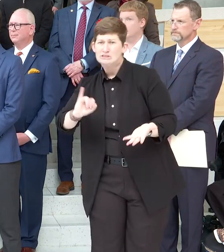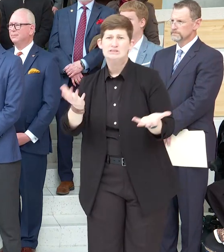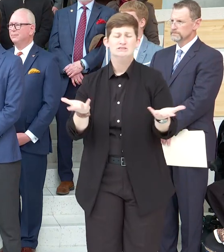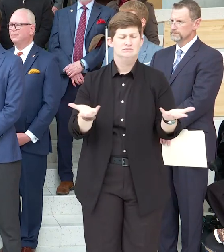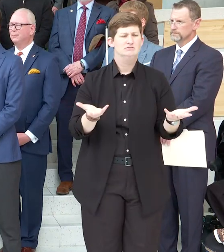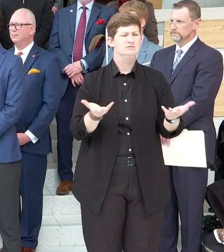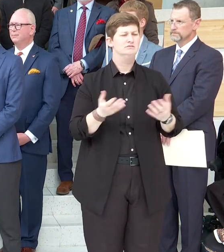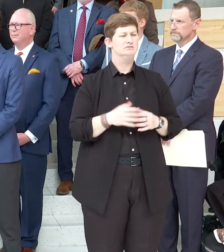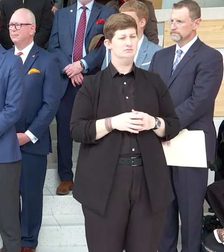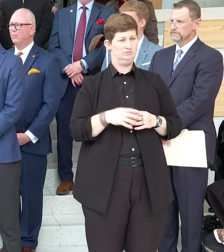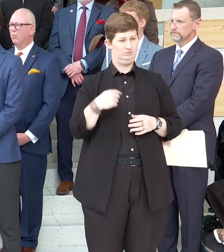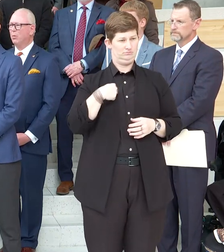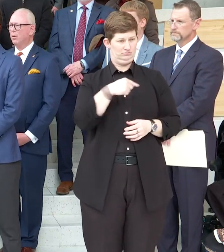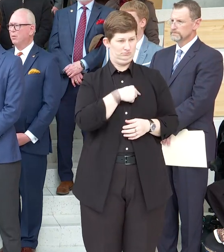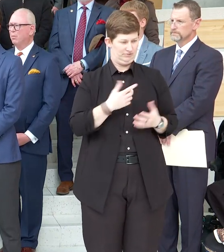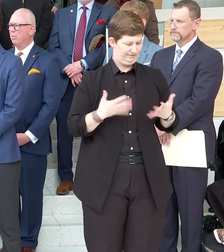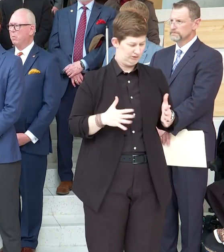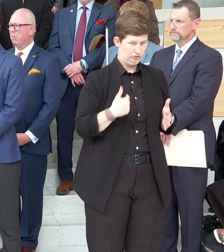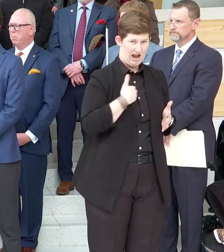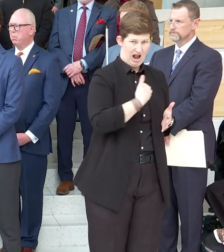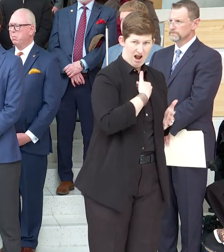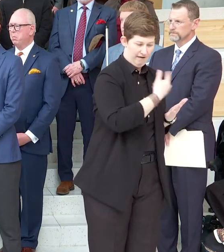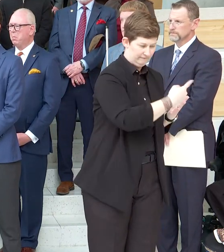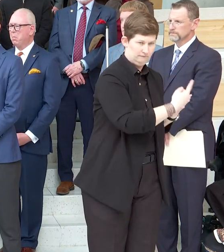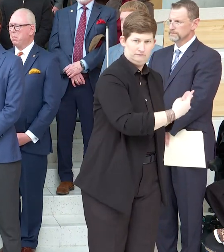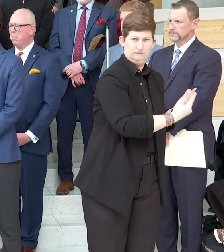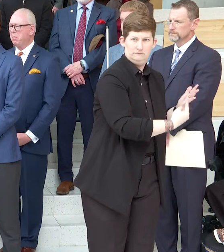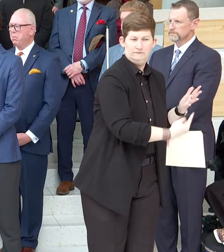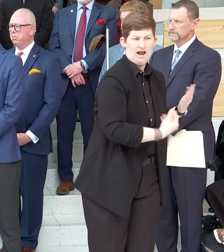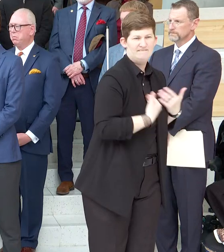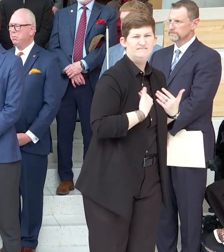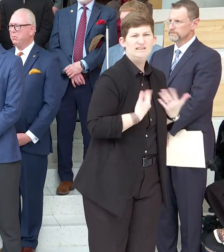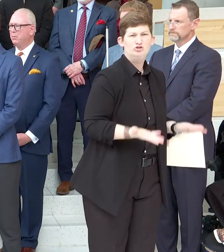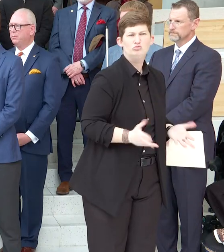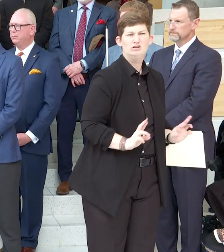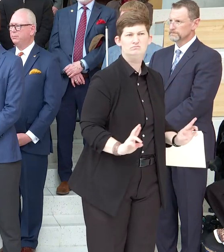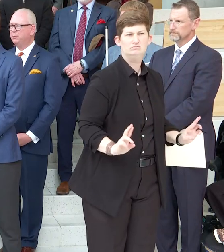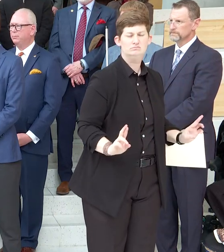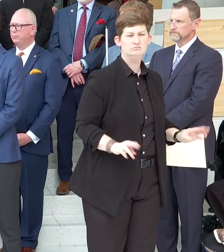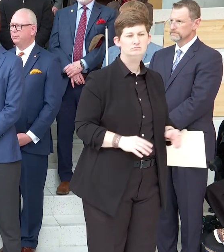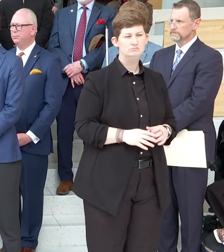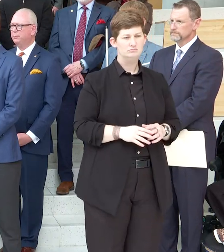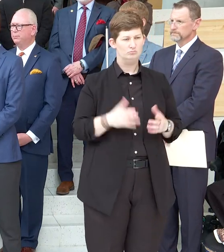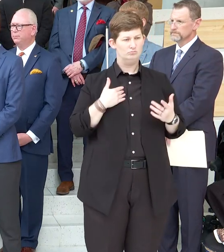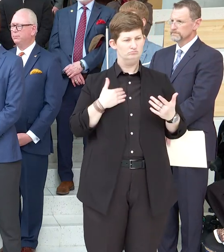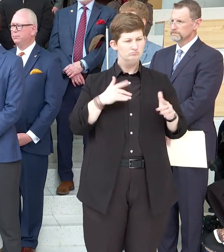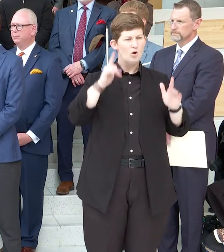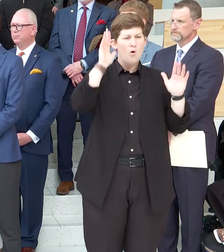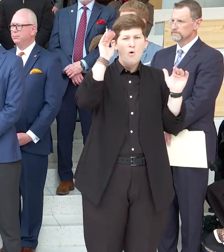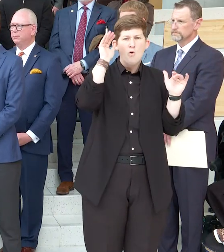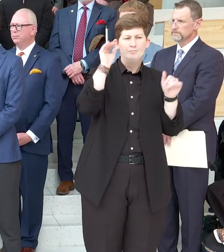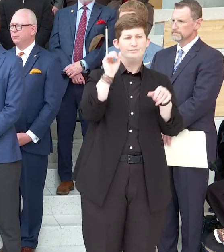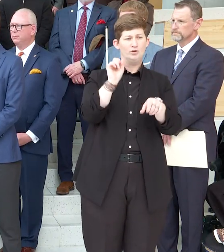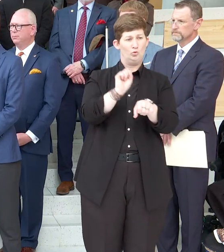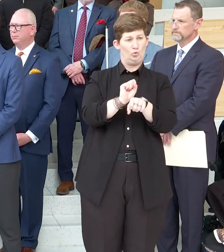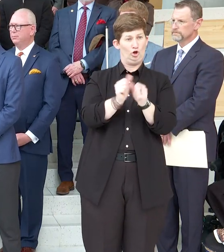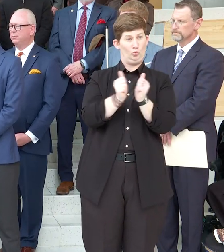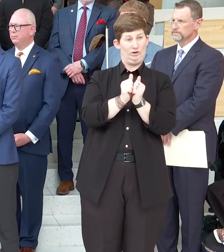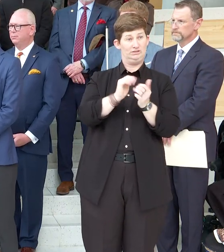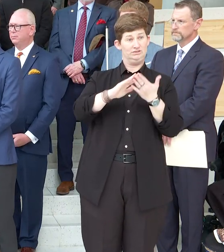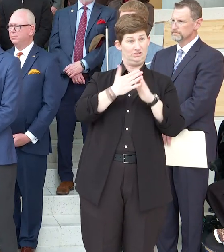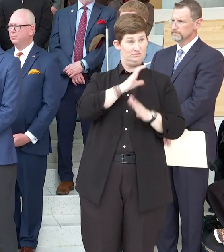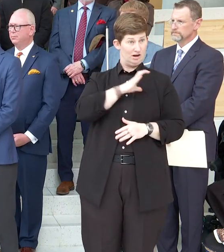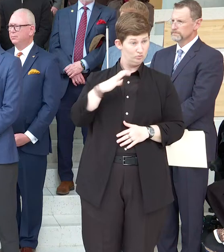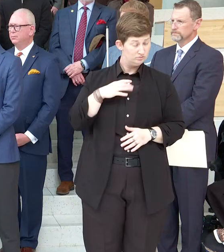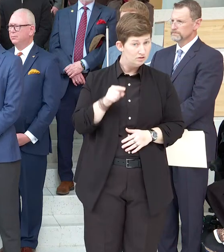we've come to expect from this critical resource in our city. We remain hopeful and are going to continue to work with the City Council as we head